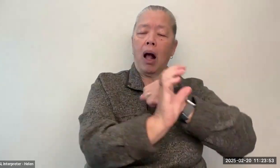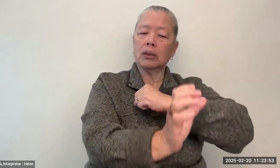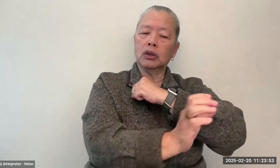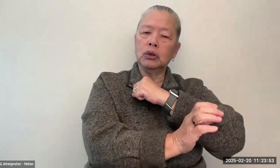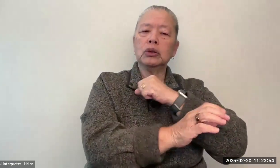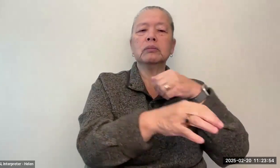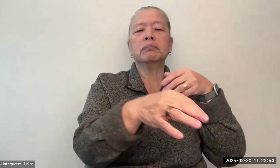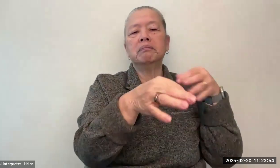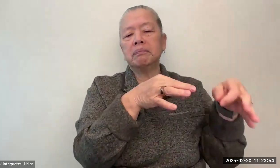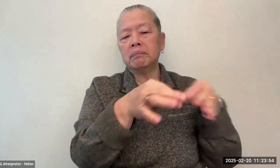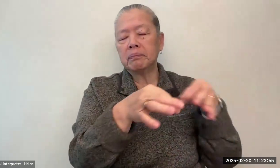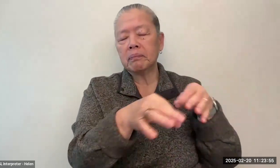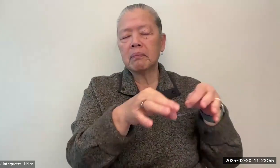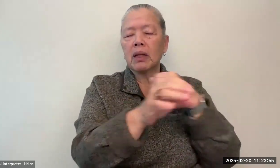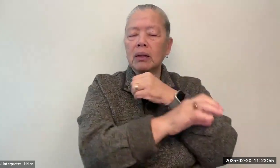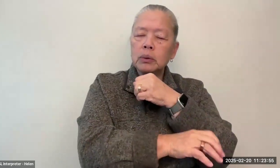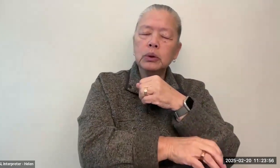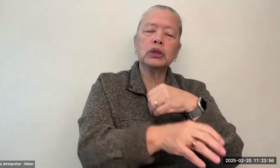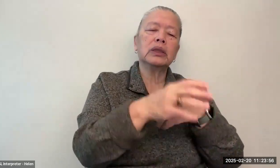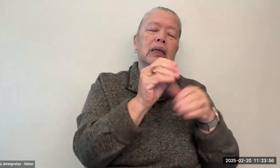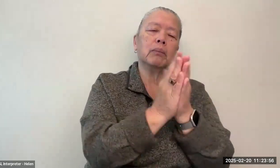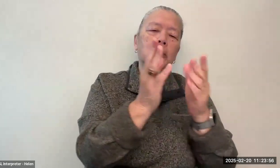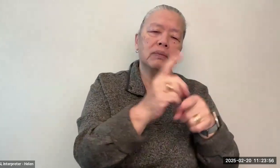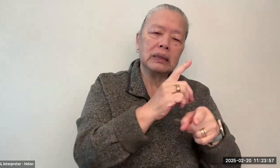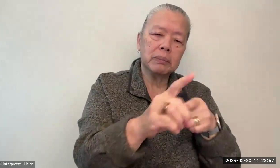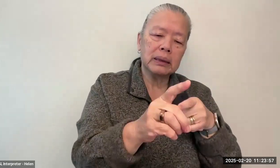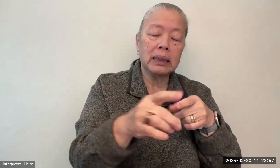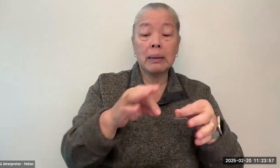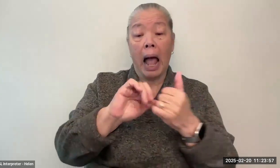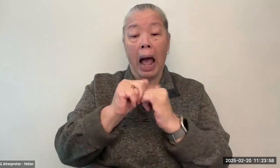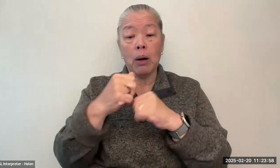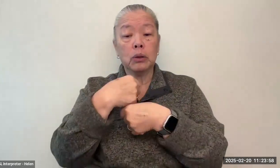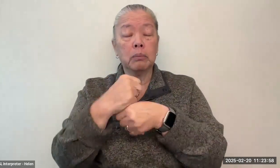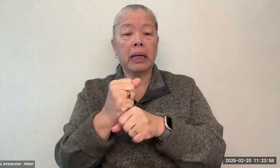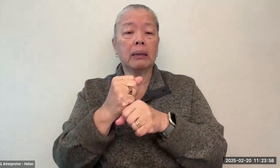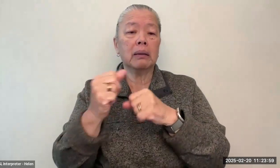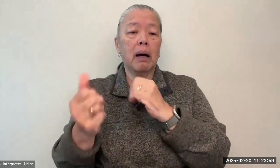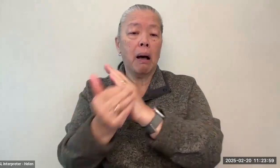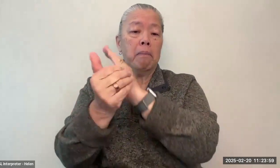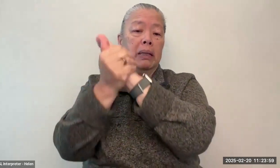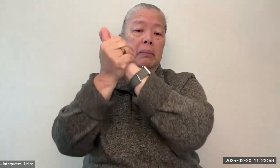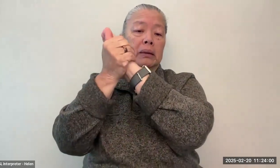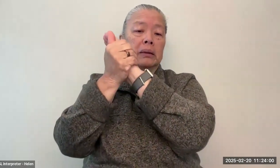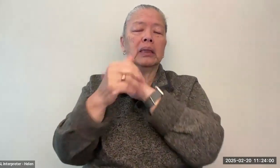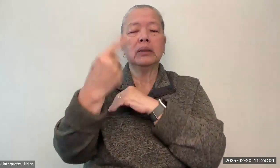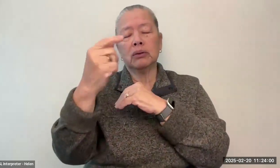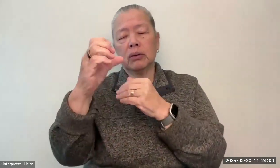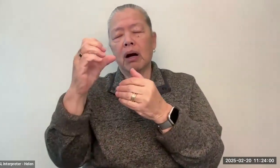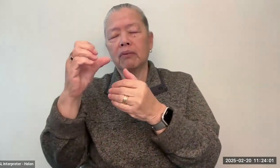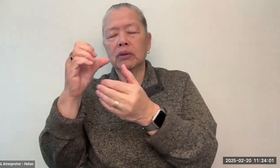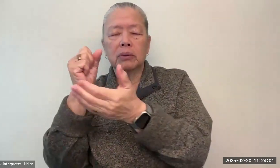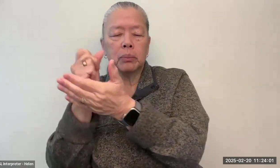Book of Discipline are, and then explains the process for amendments from General Conference petition and approval through the